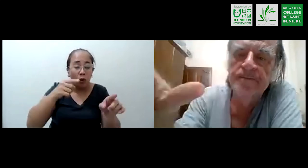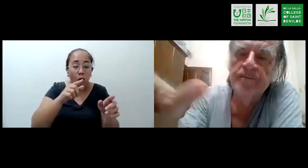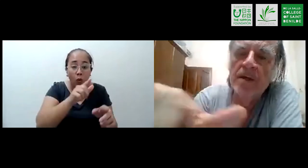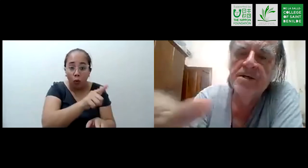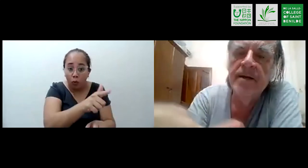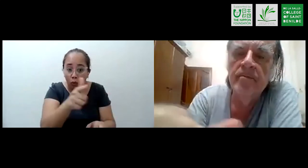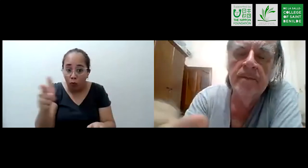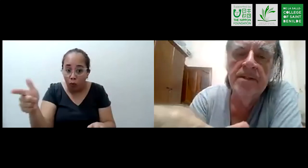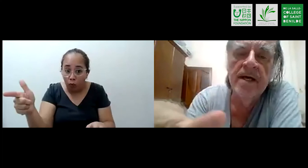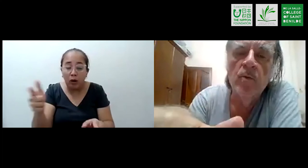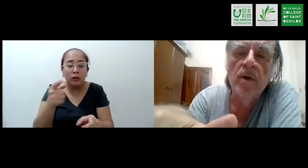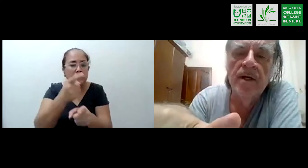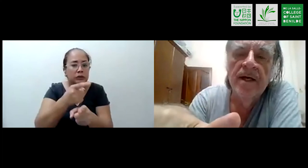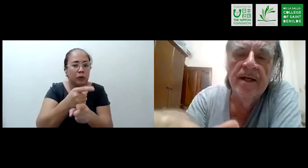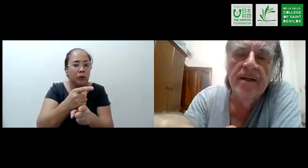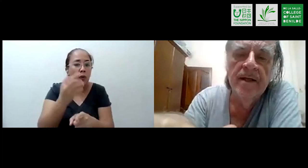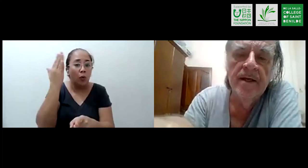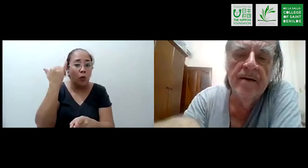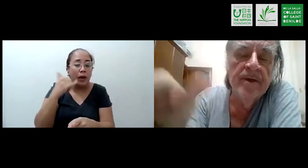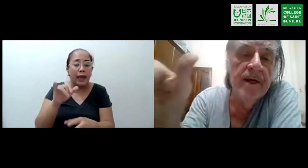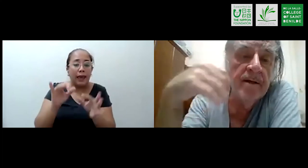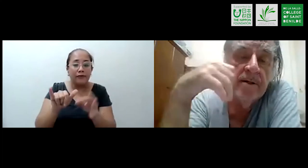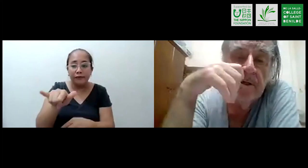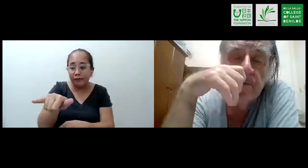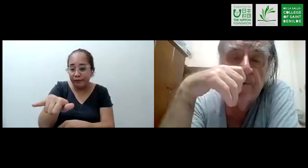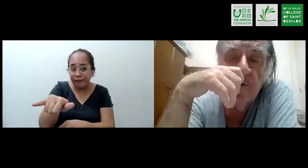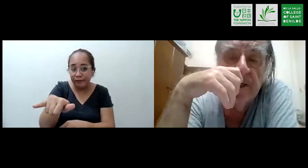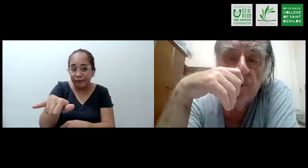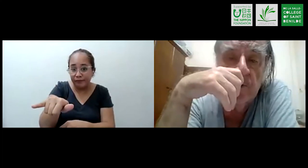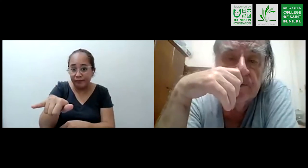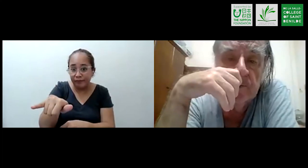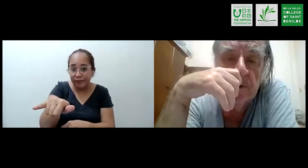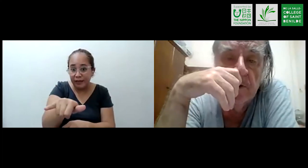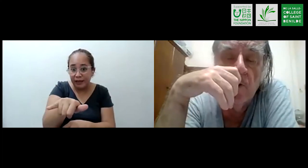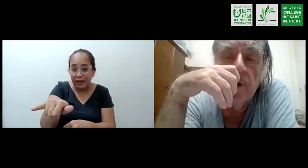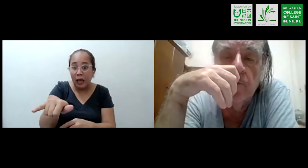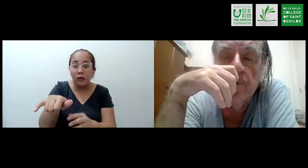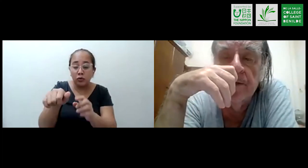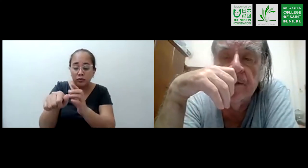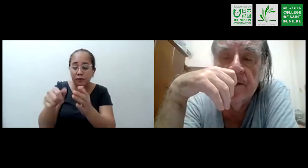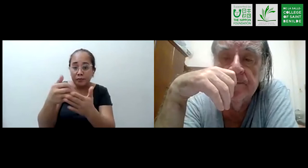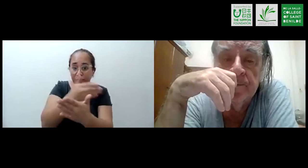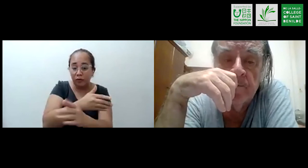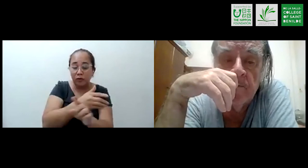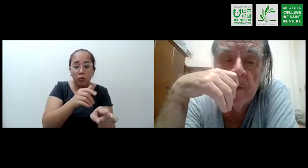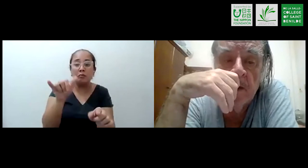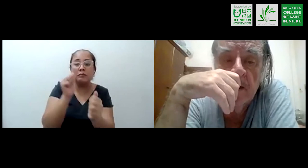if same is downward, then everything else goes before downward. So the order will be the